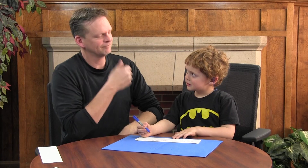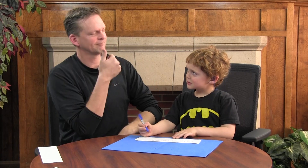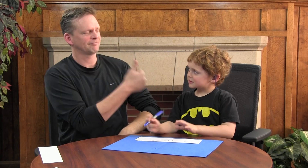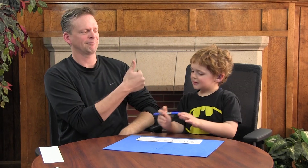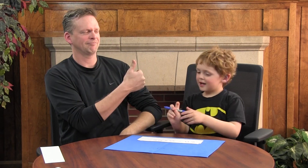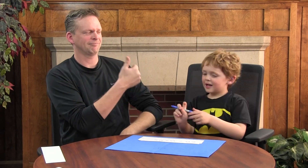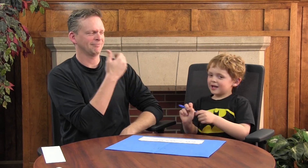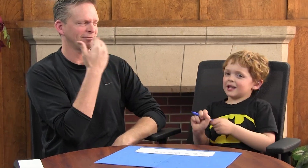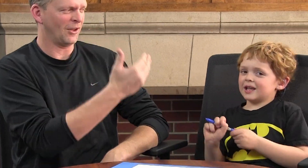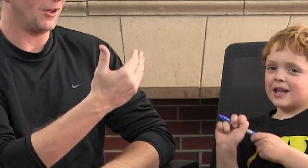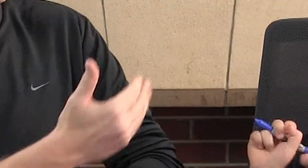Very good.